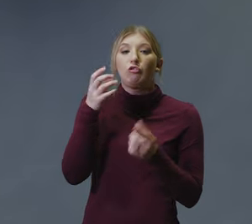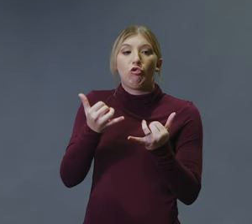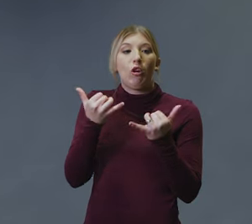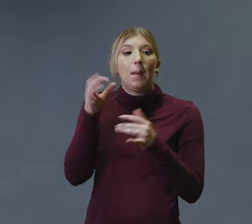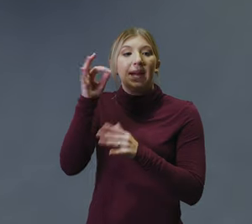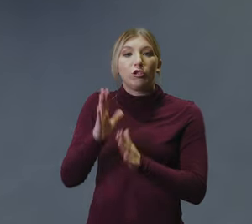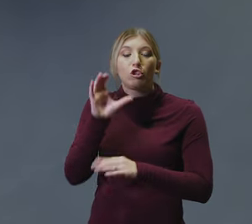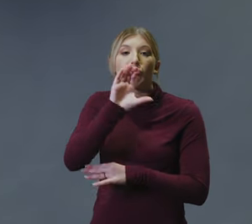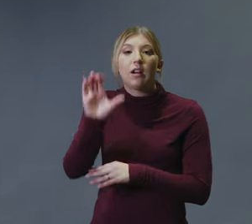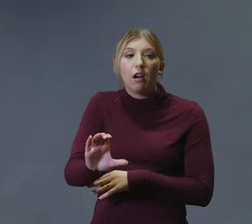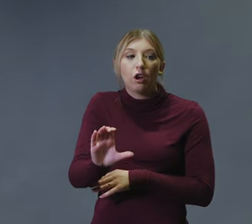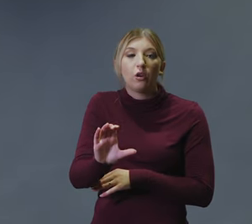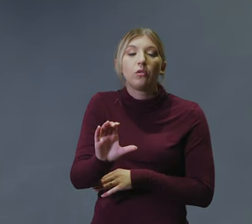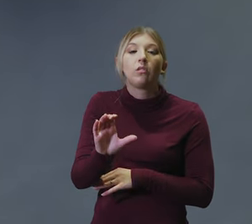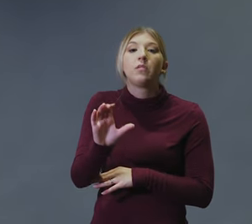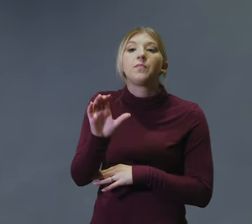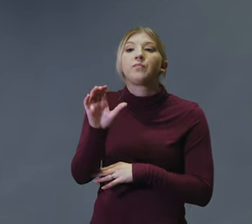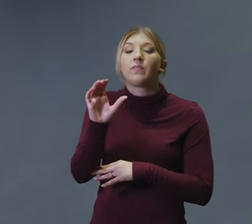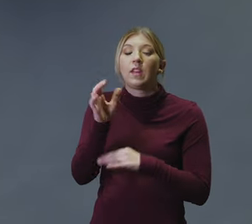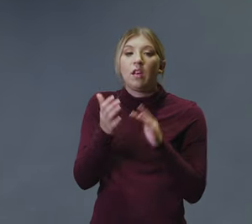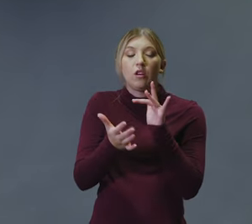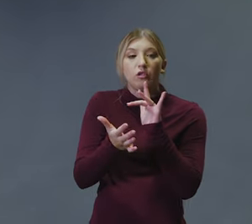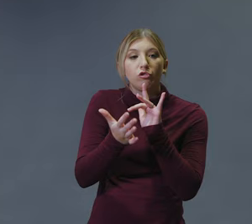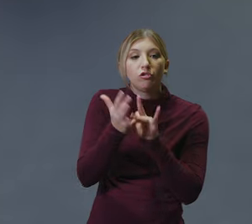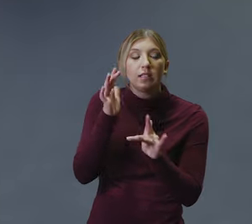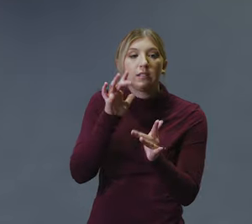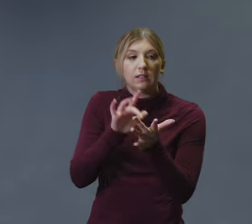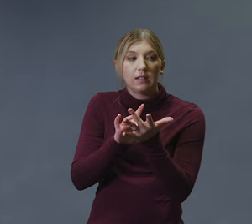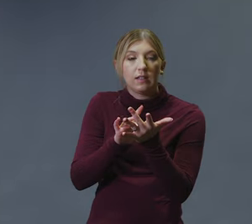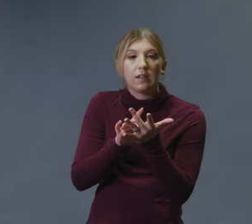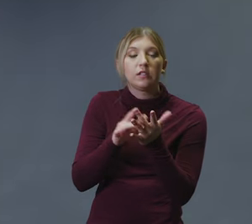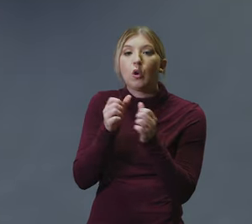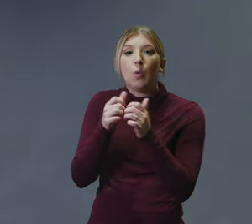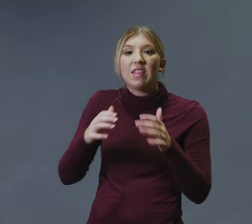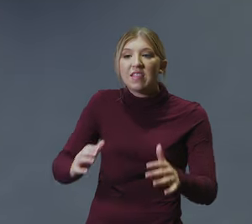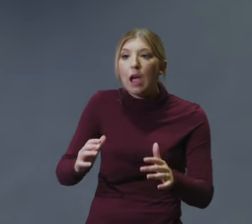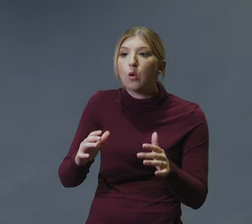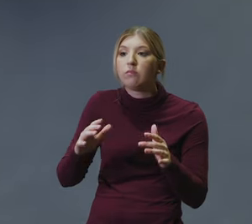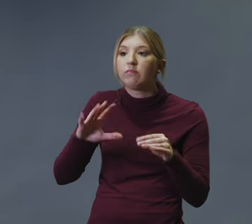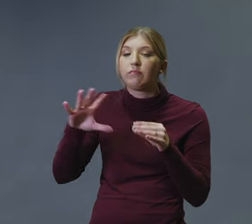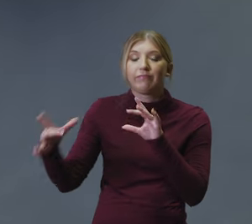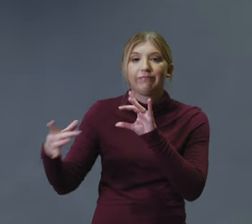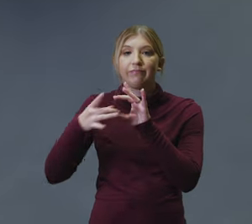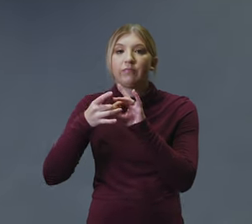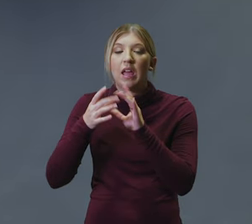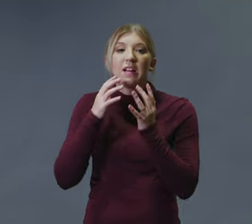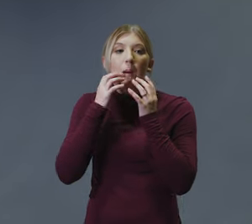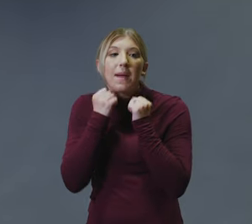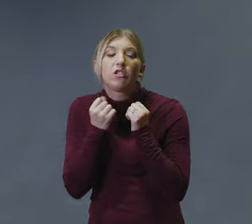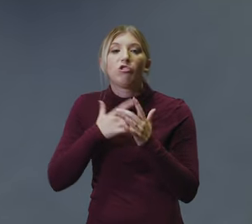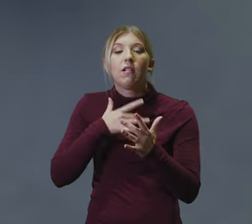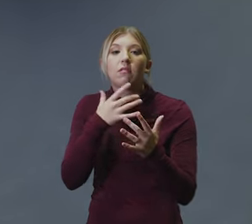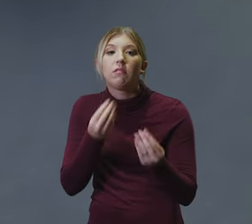every pious outburst of refined biblical exegesis without a corresponding social and cultural compassion for